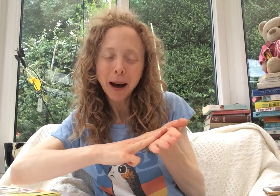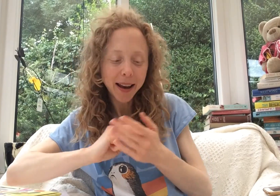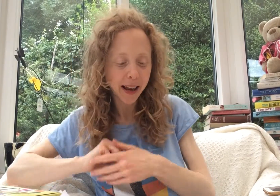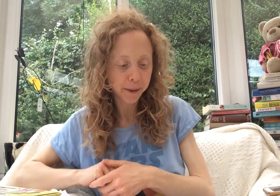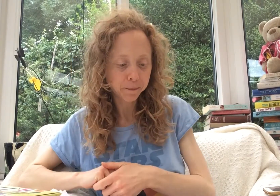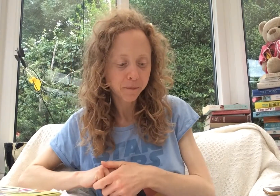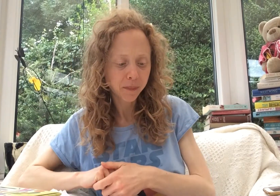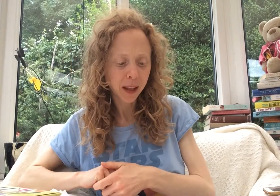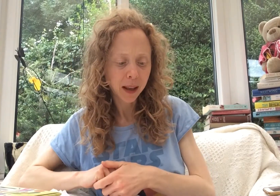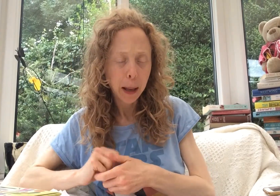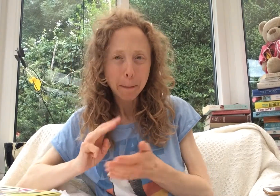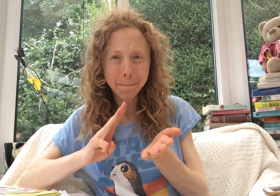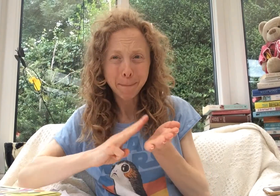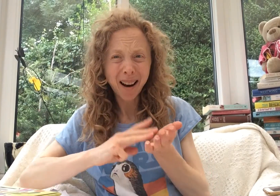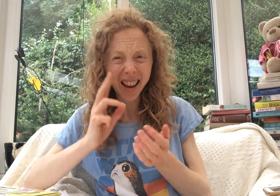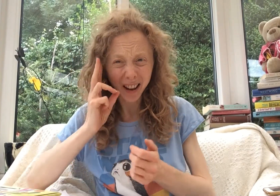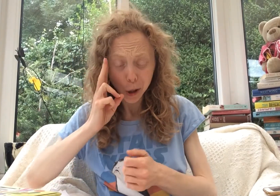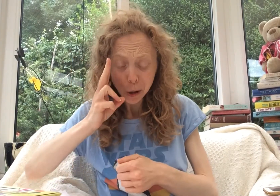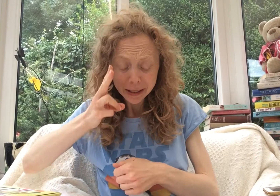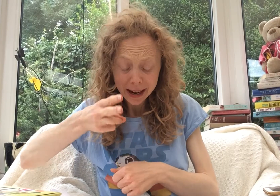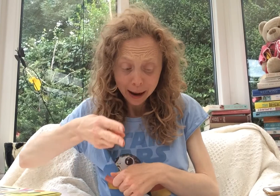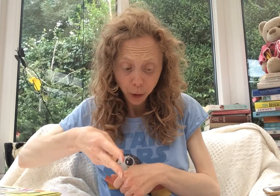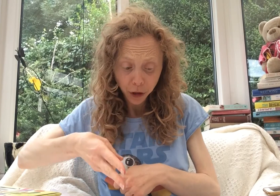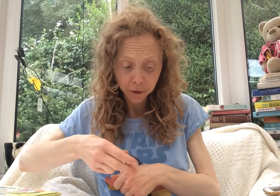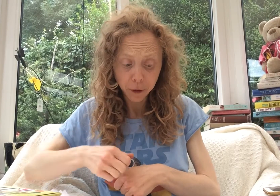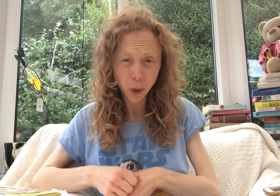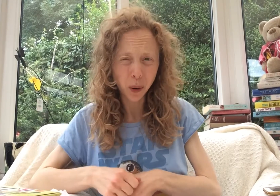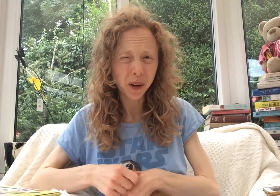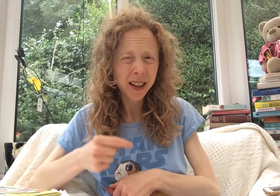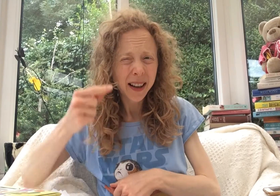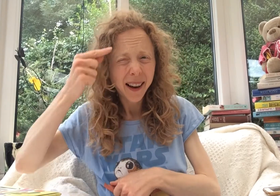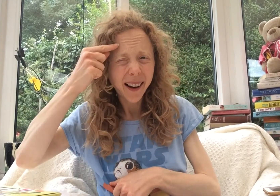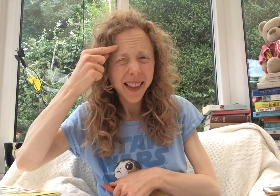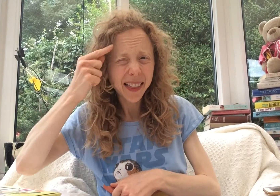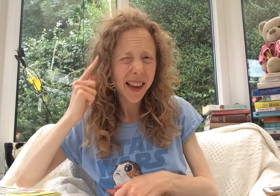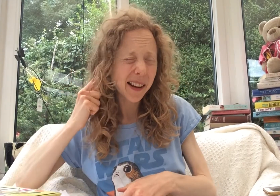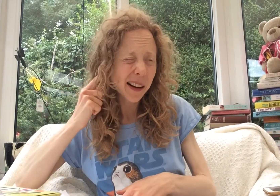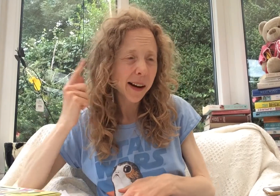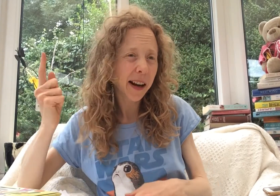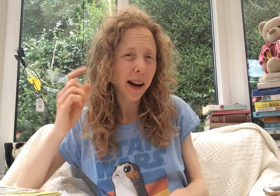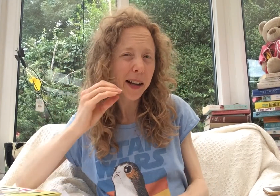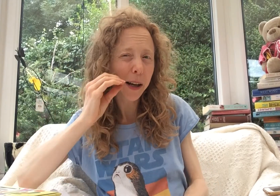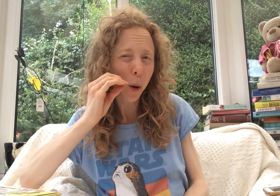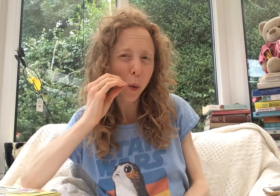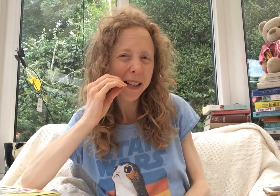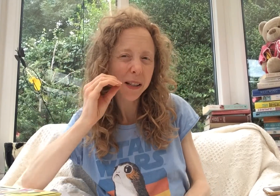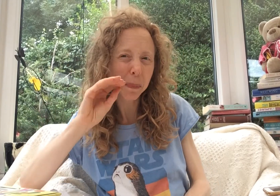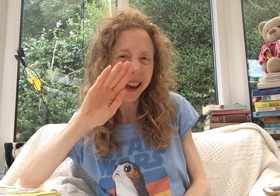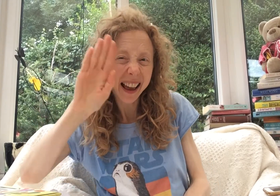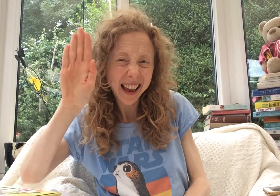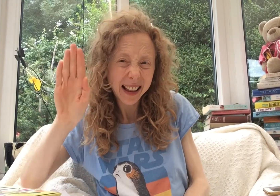Maya." Maya looked down at the floor. I think I heard her whisper,